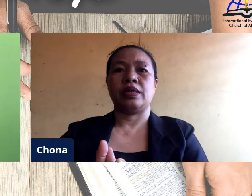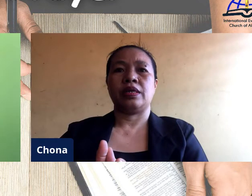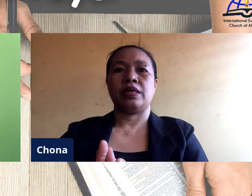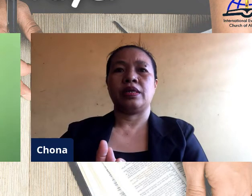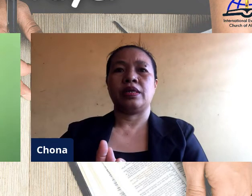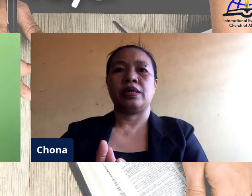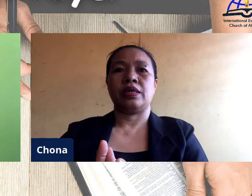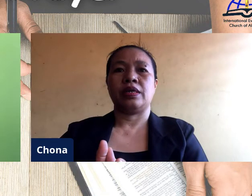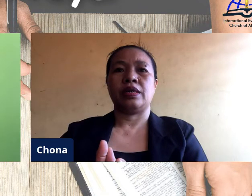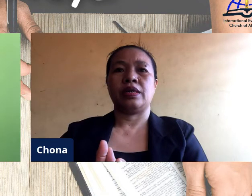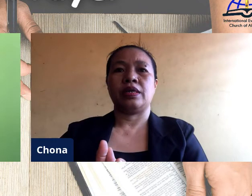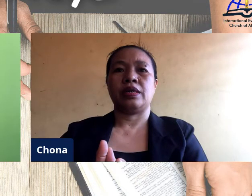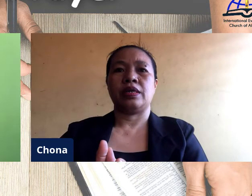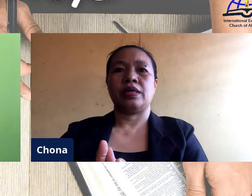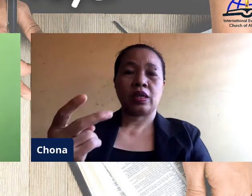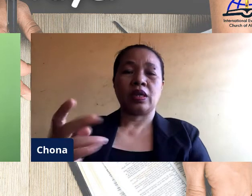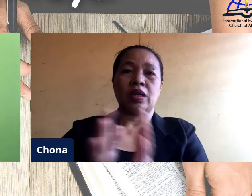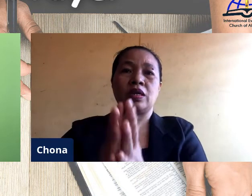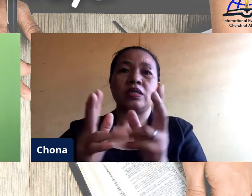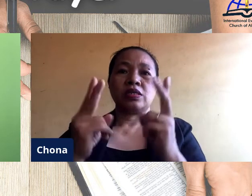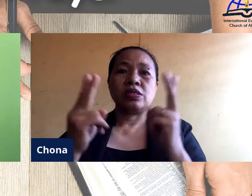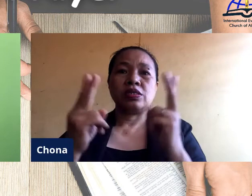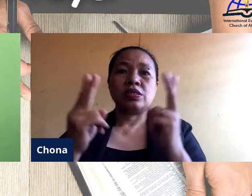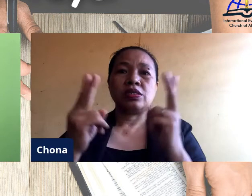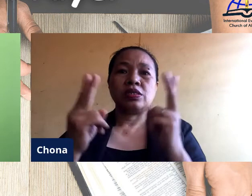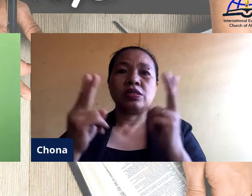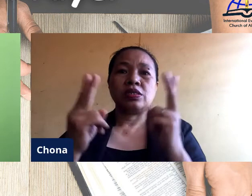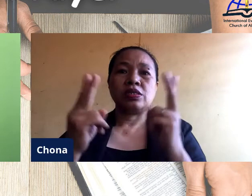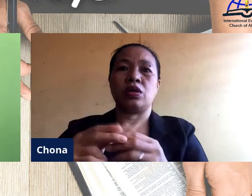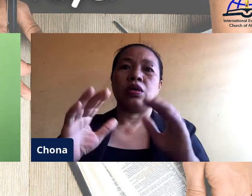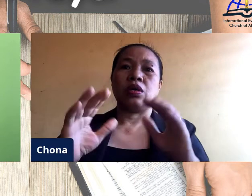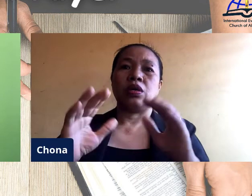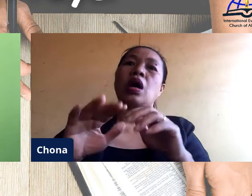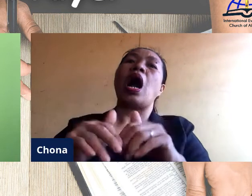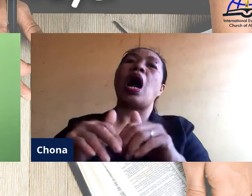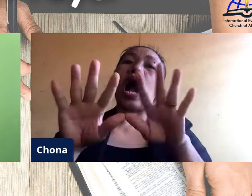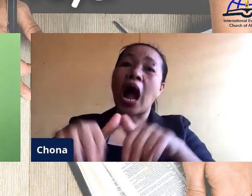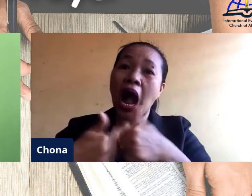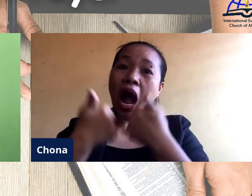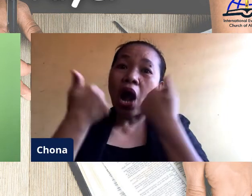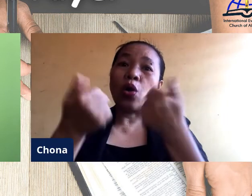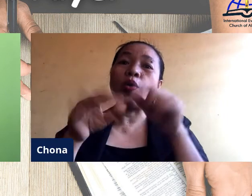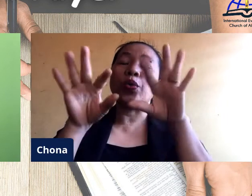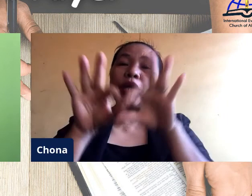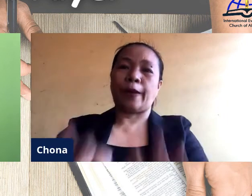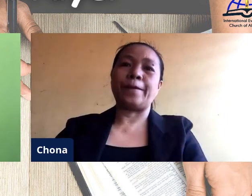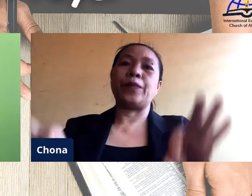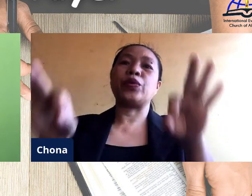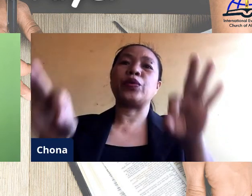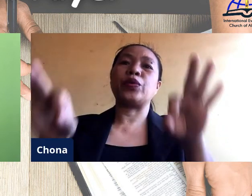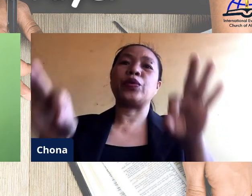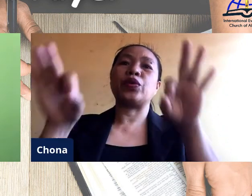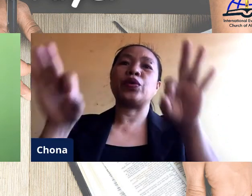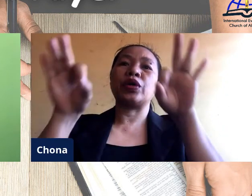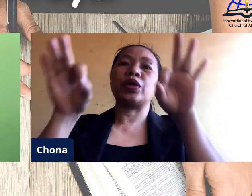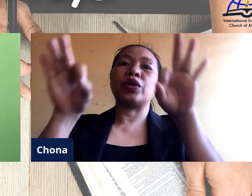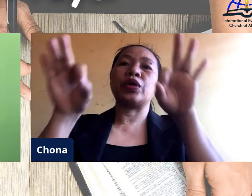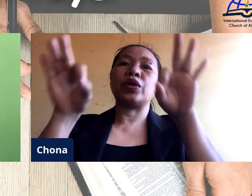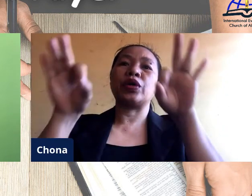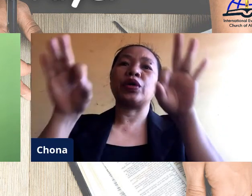your past has been or how terribly vicious ang